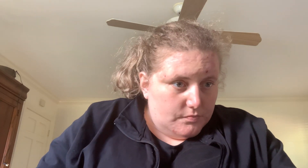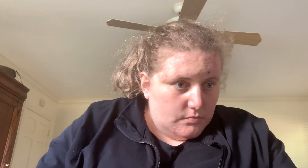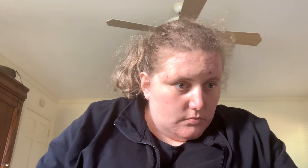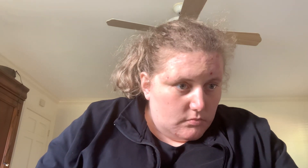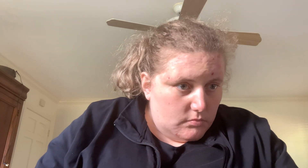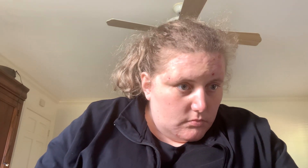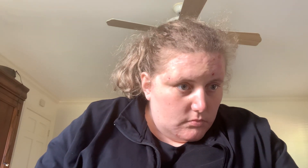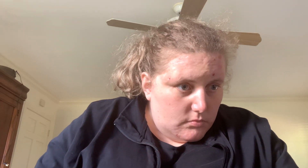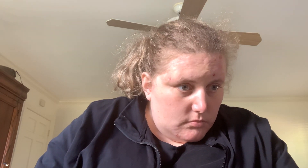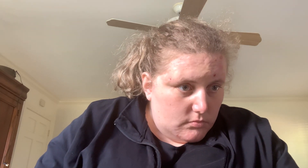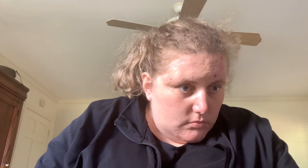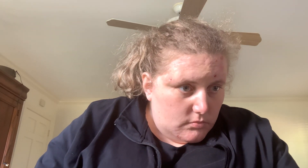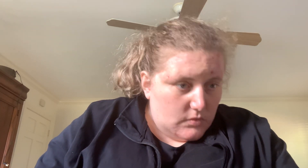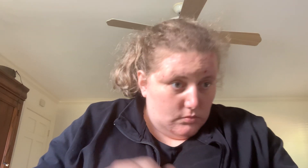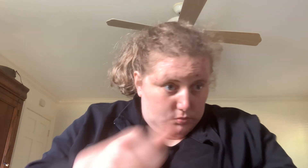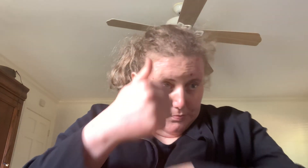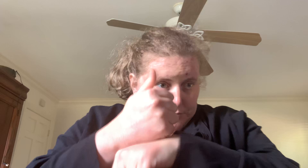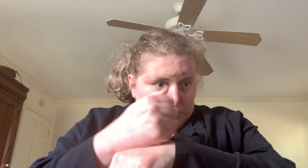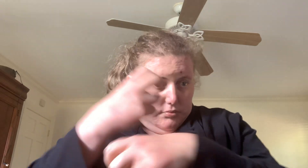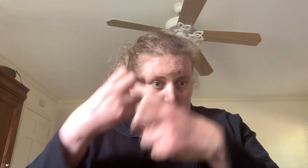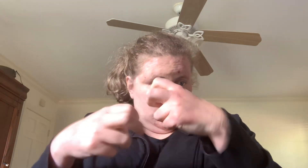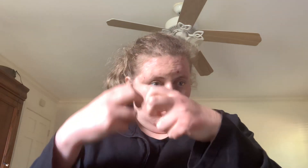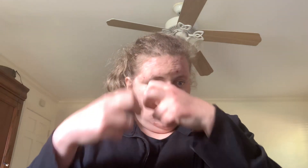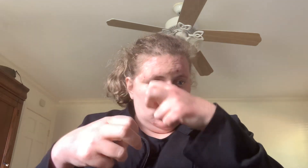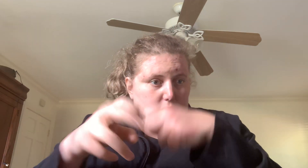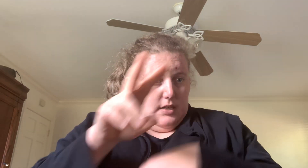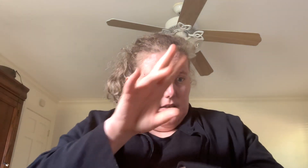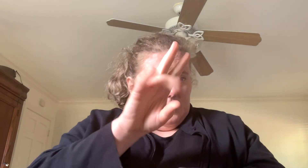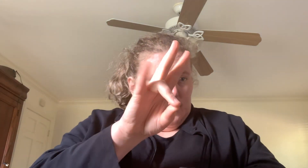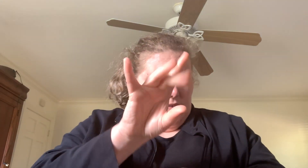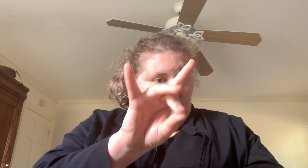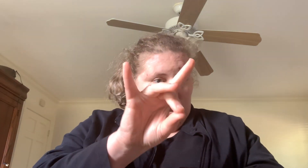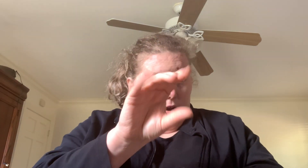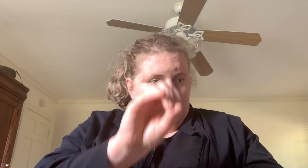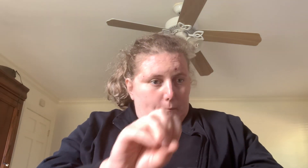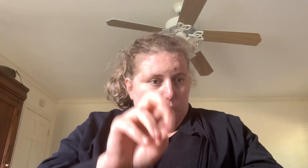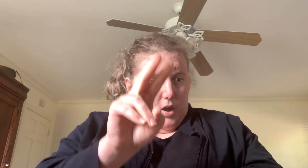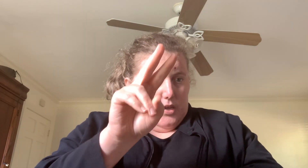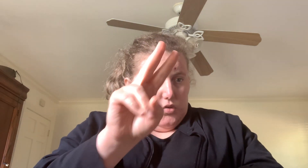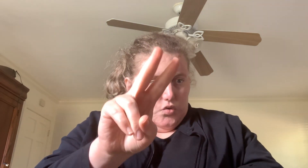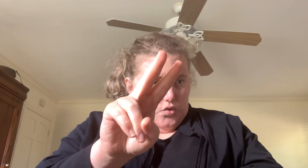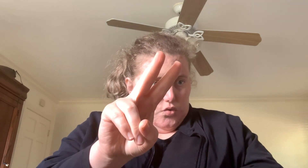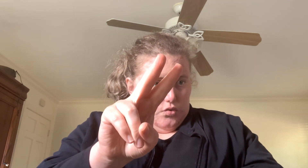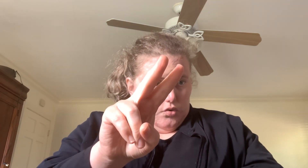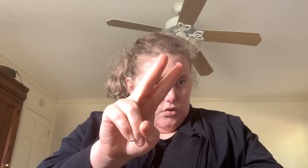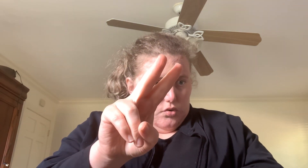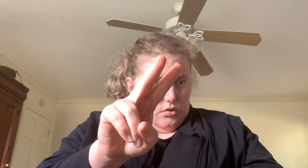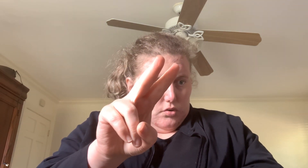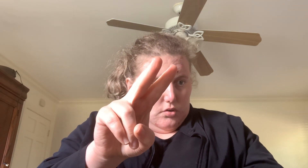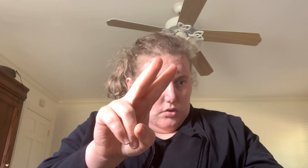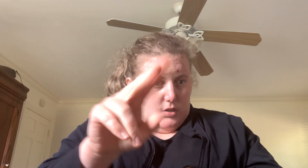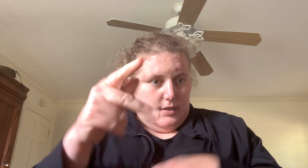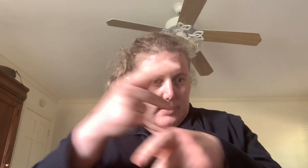When we set that up, that's going to be times 1 mole of